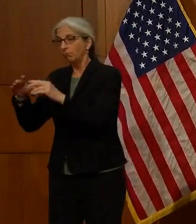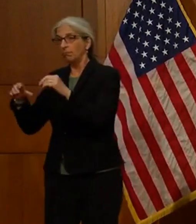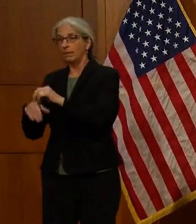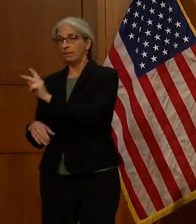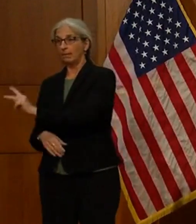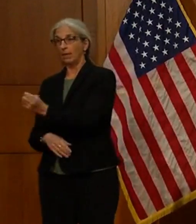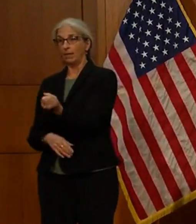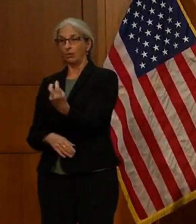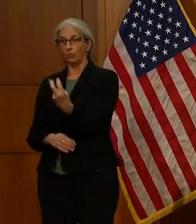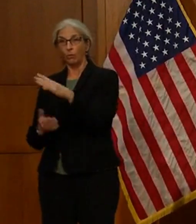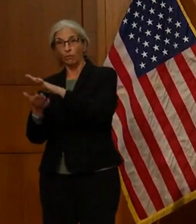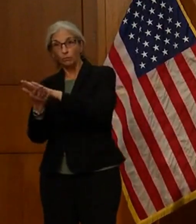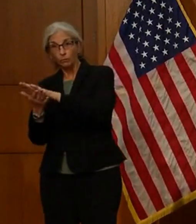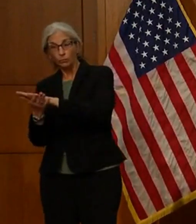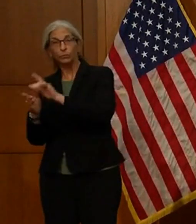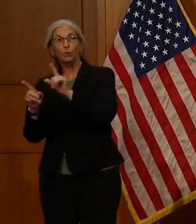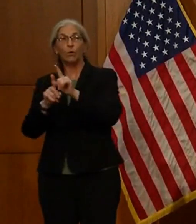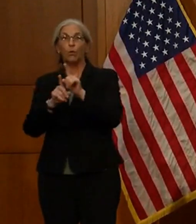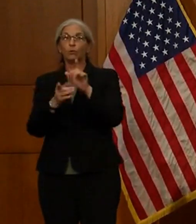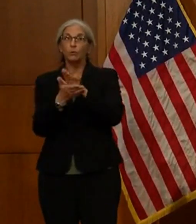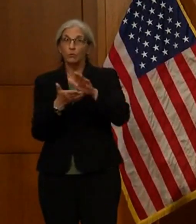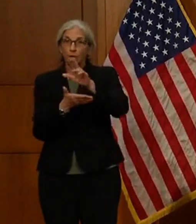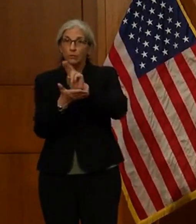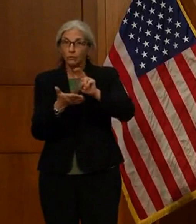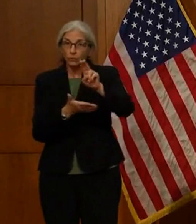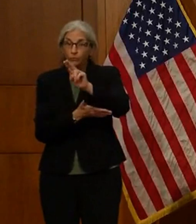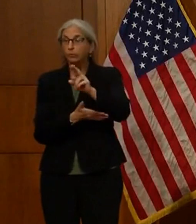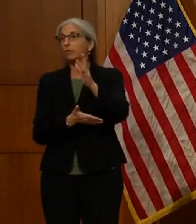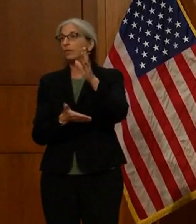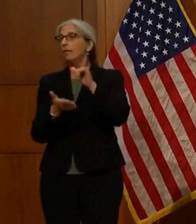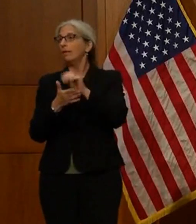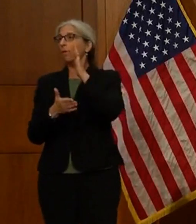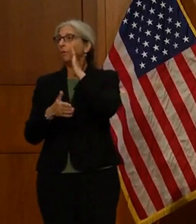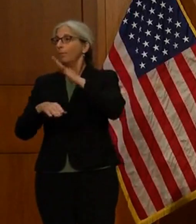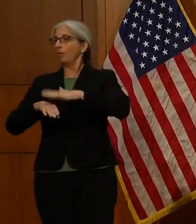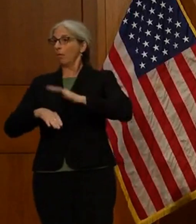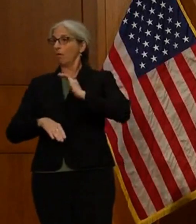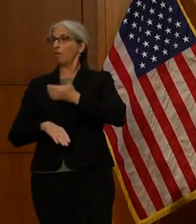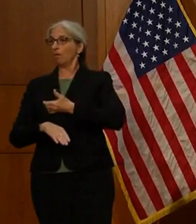and institutes of higher learning that will be on our public-facing